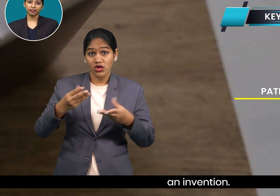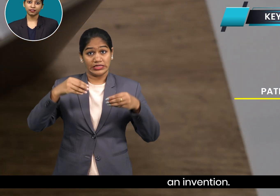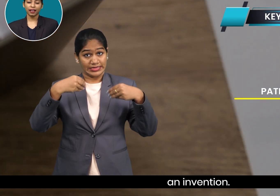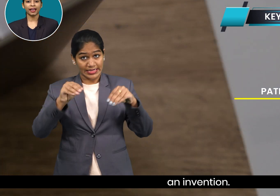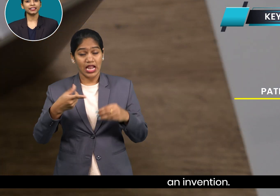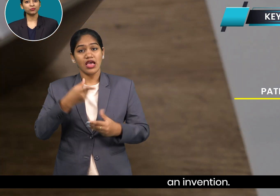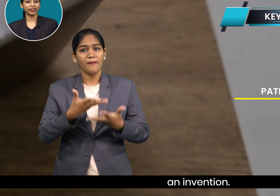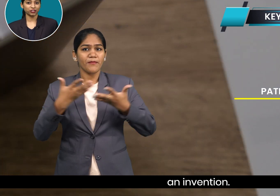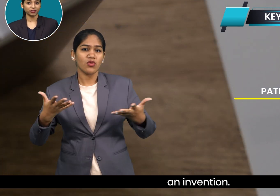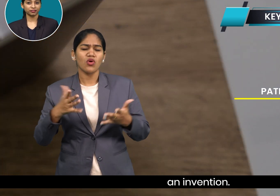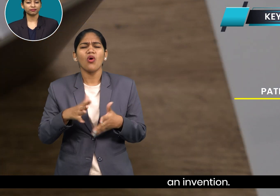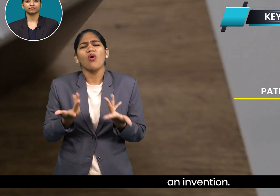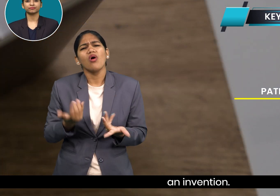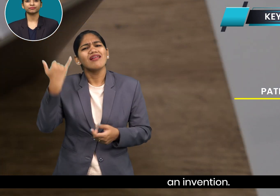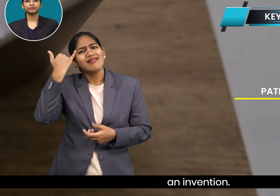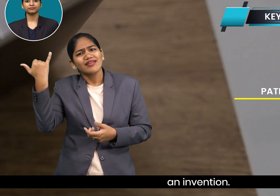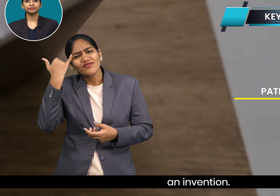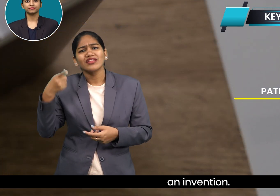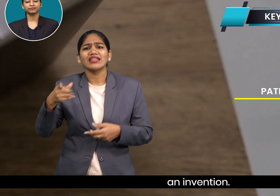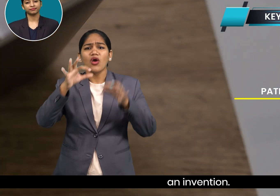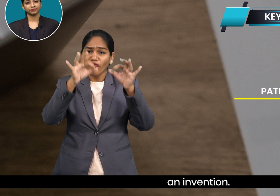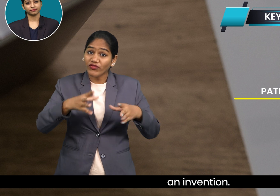or an invention.